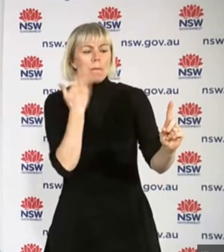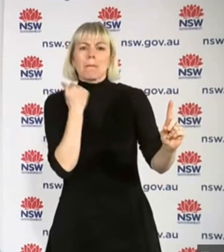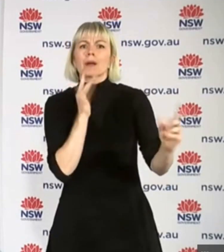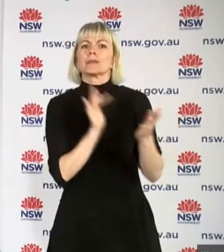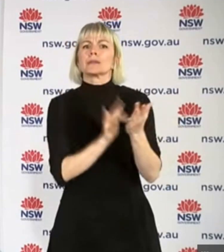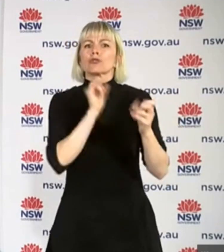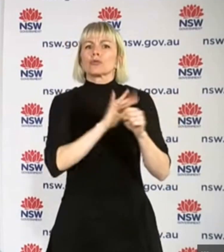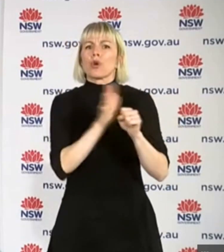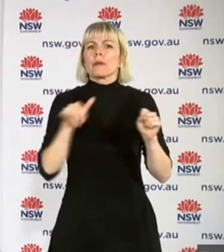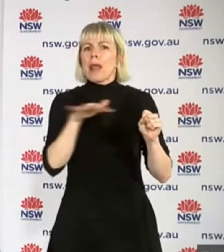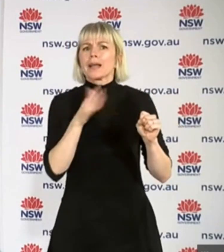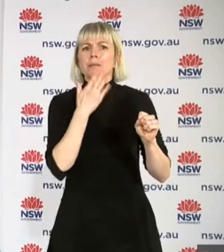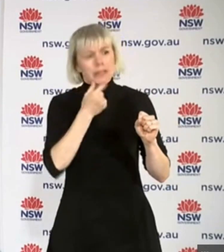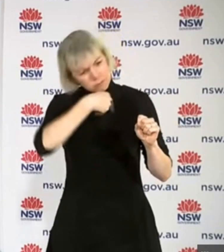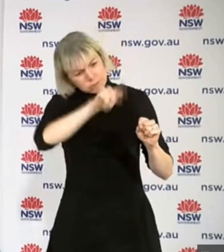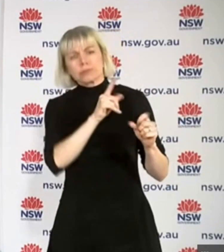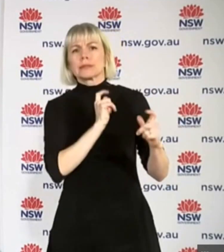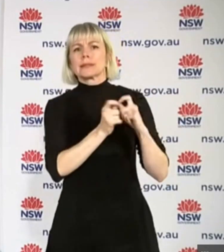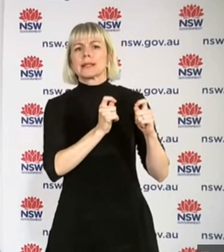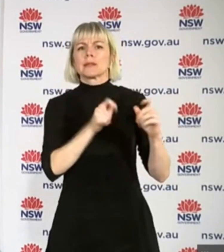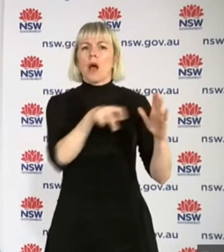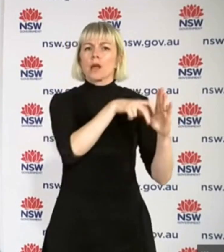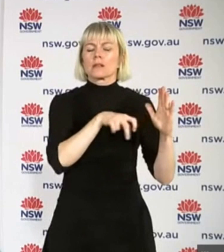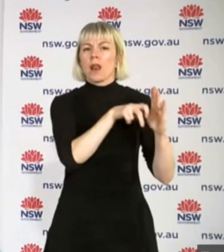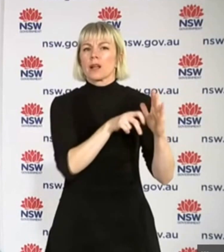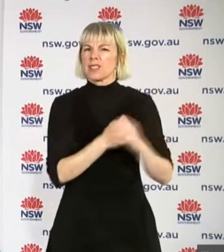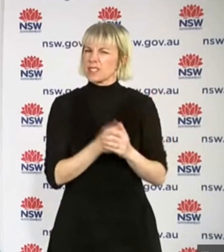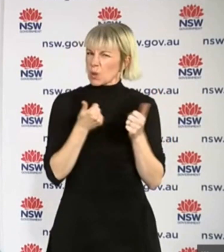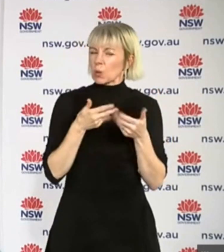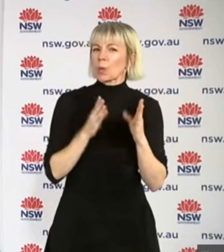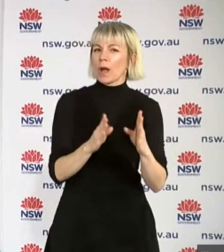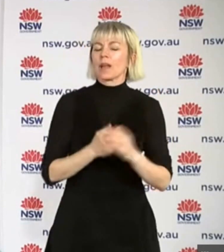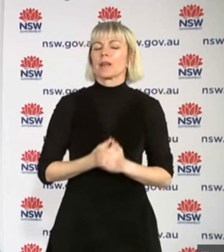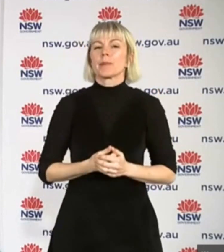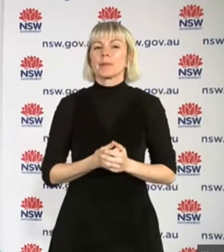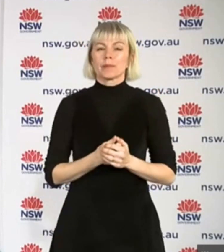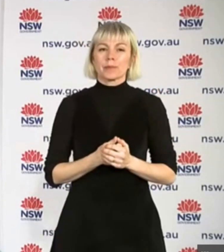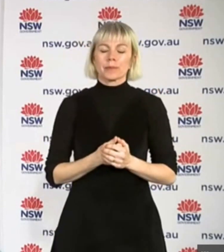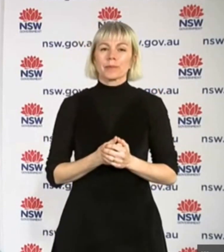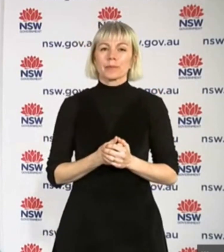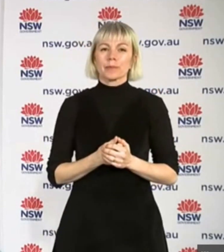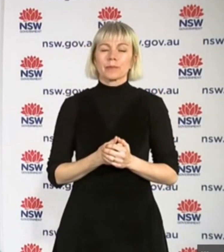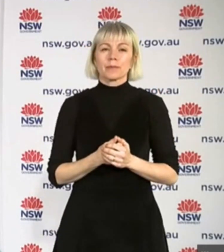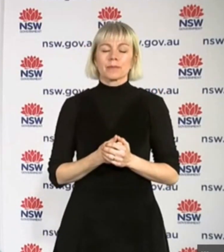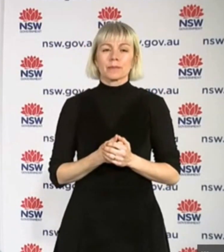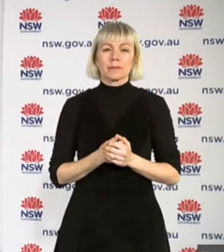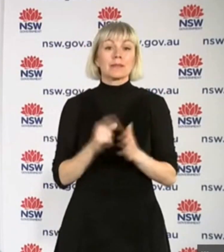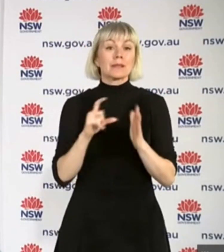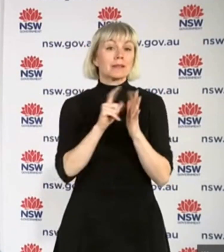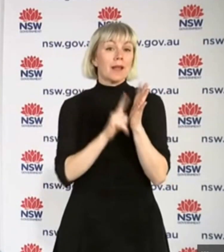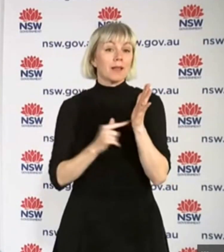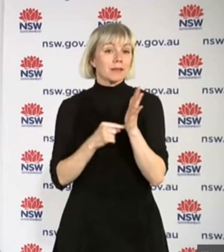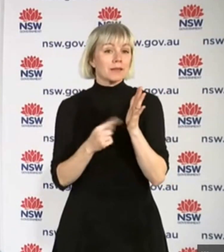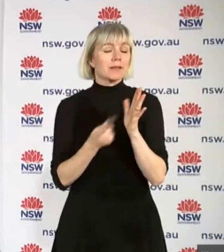out of hospital. Because as we know, whilst to date the Delta strain